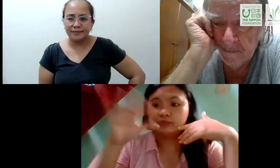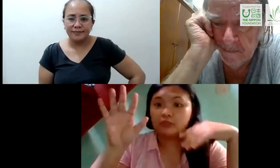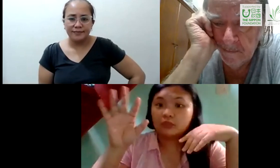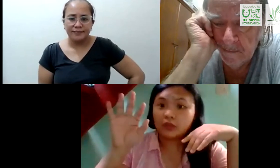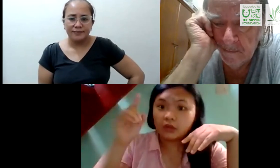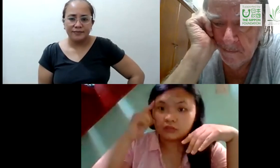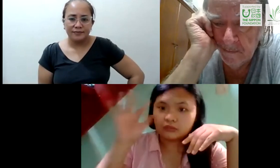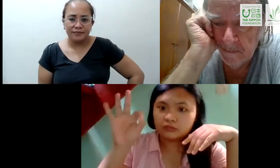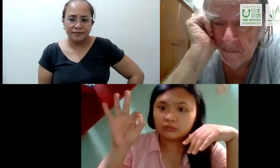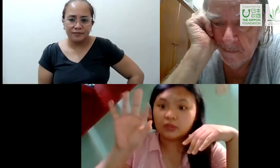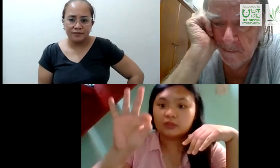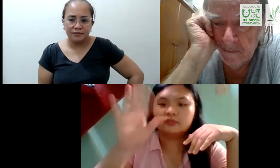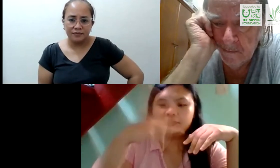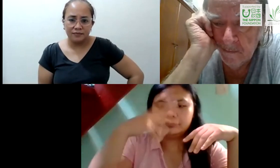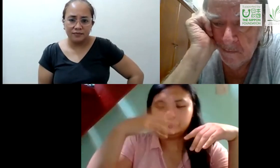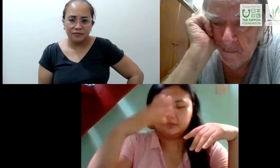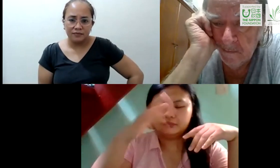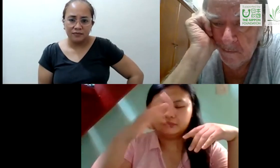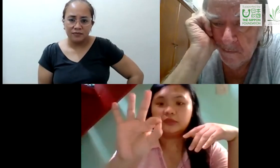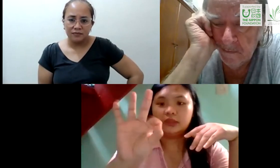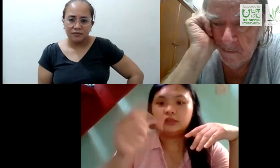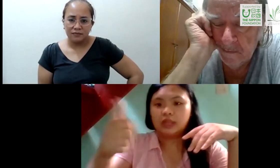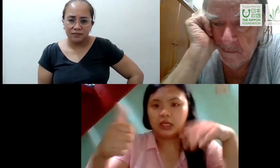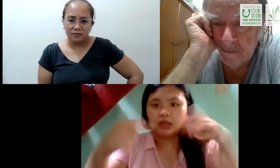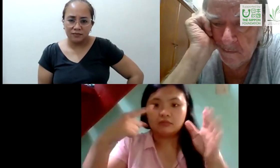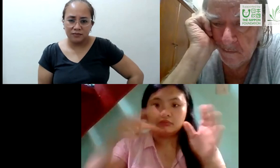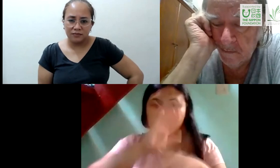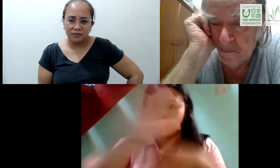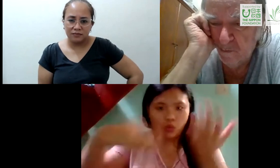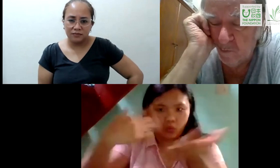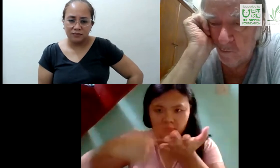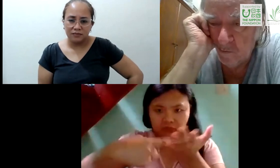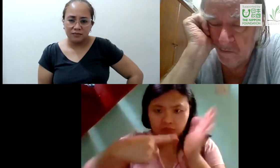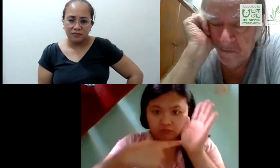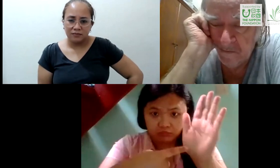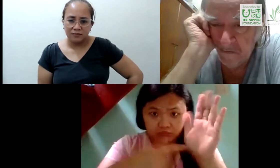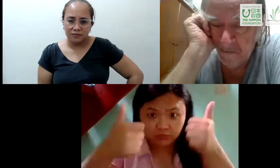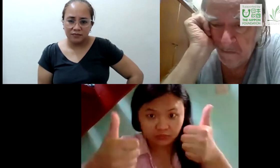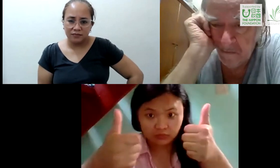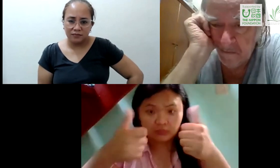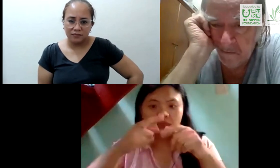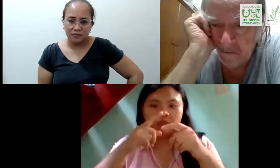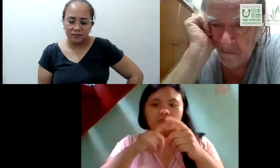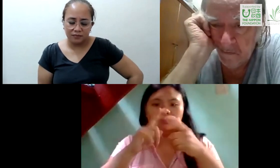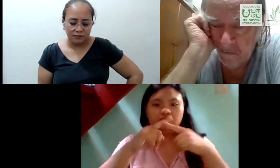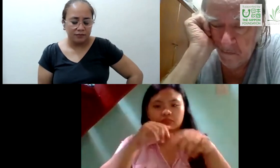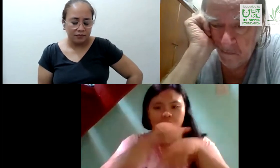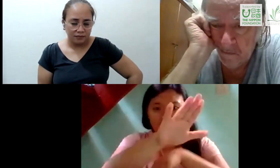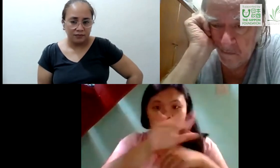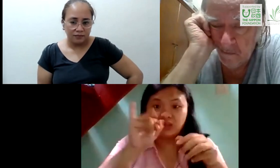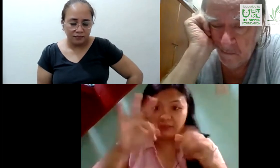9 and 10, Shaq is saying. Oh, sorry. My mistake. 9 and 10. So we'll